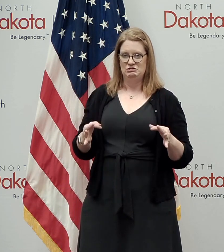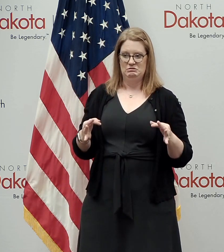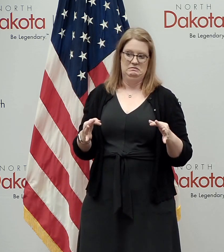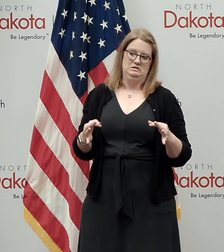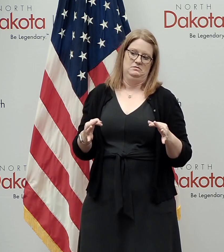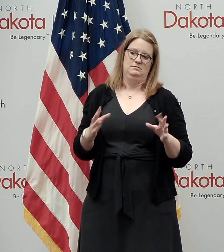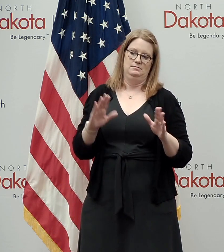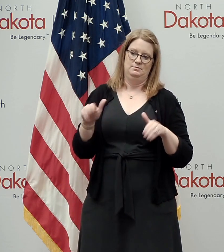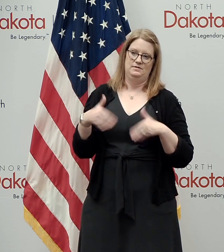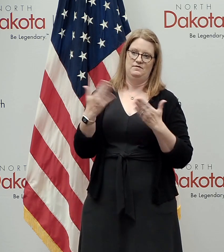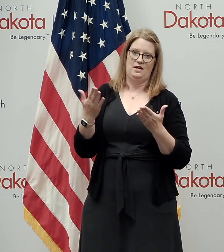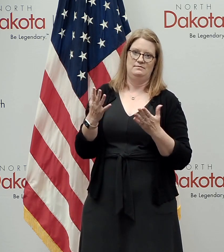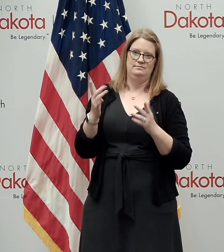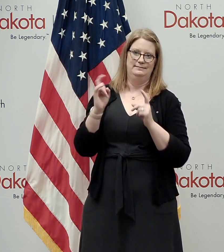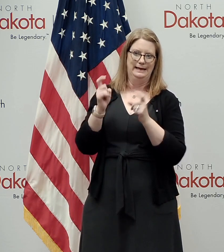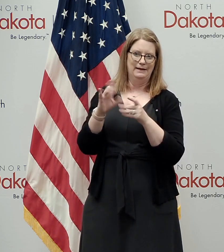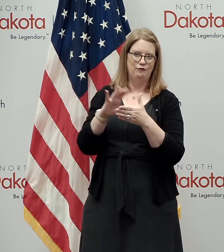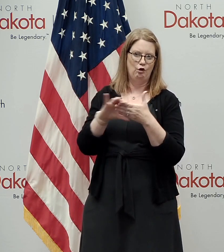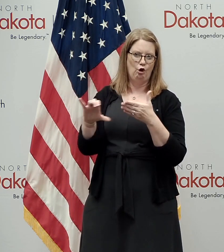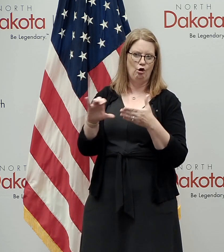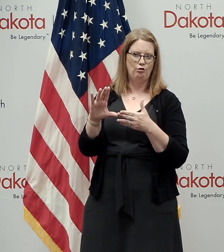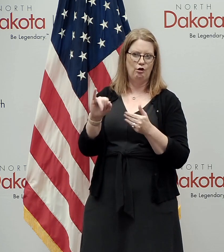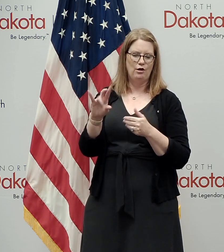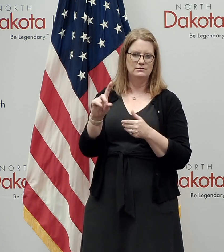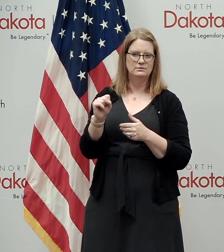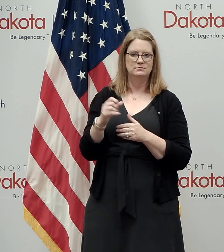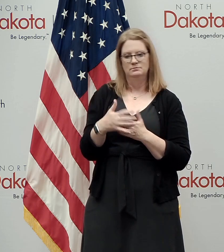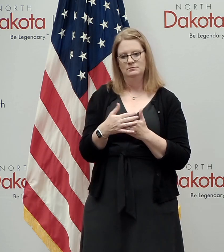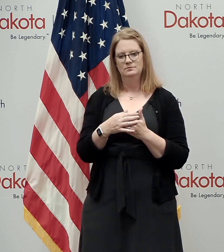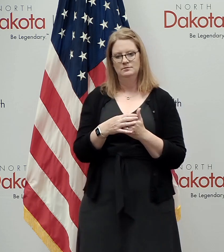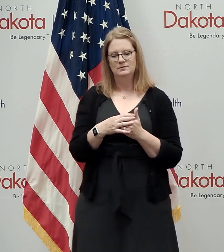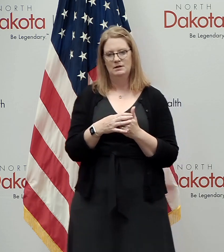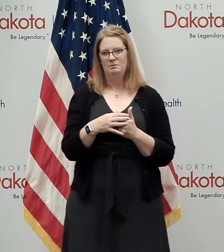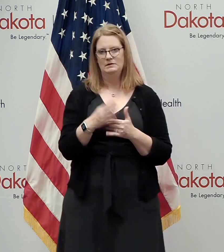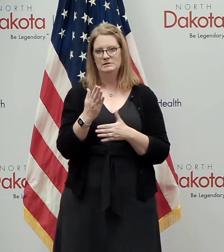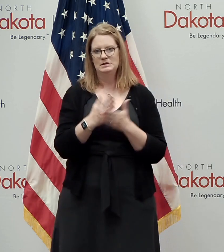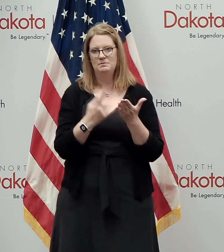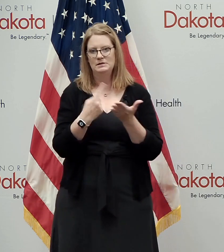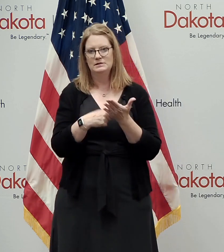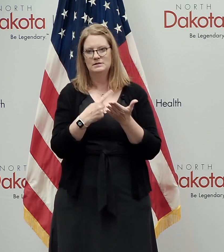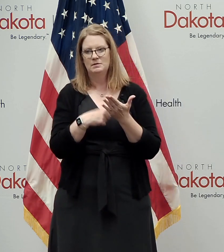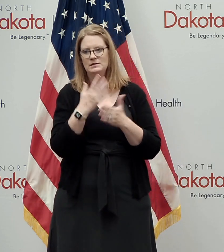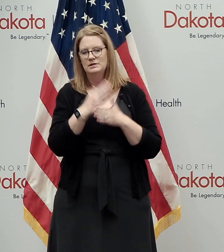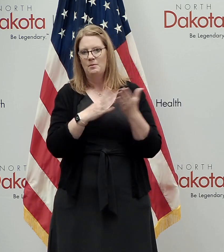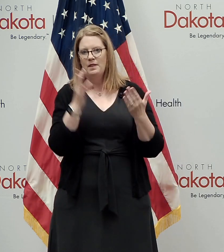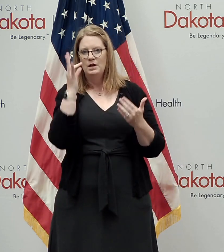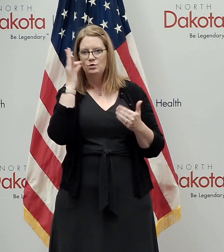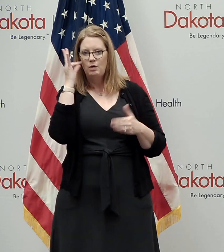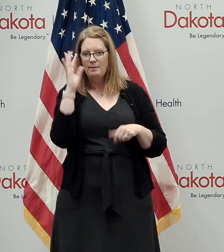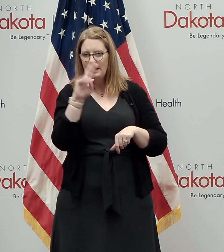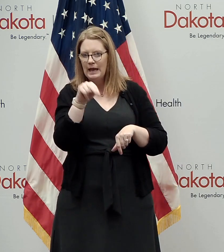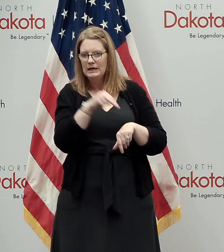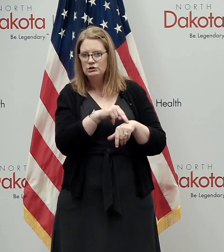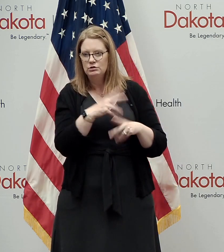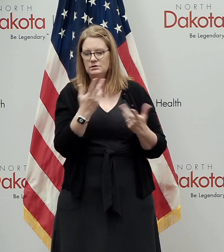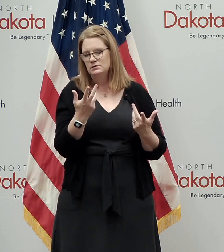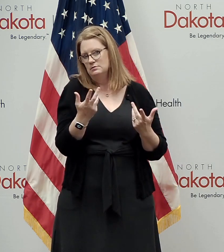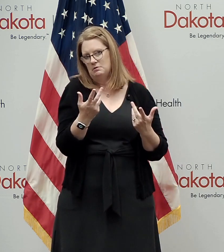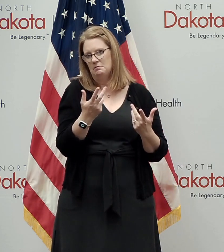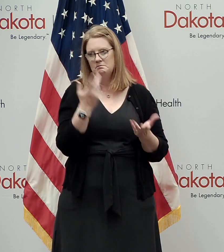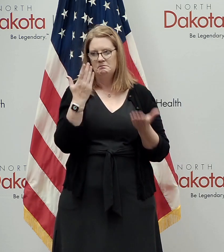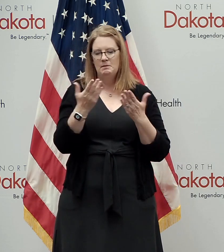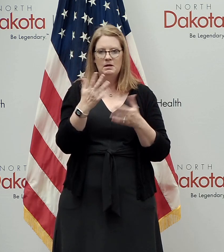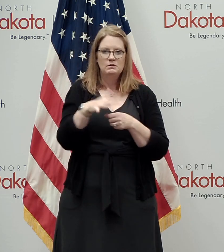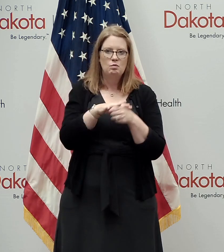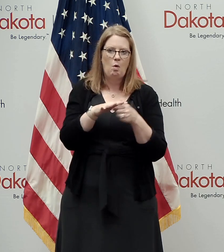not. I know this was had been some discussion by some of the tribal nations before, and maybe by some local public